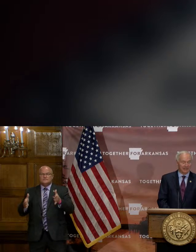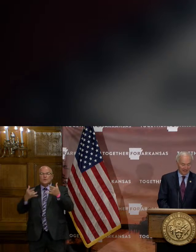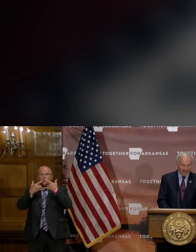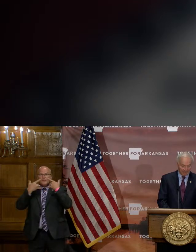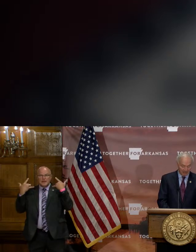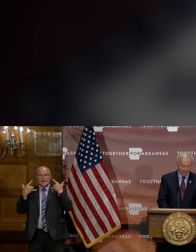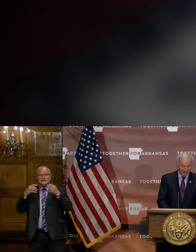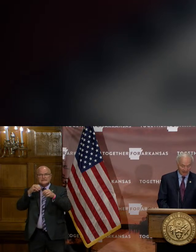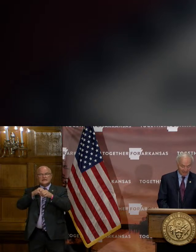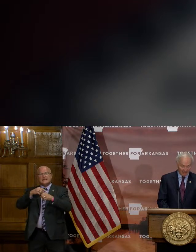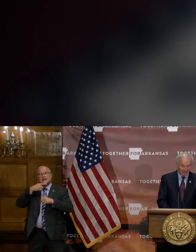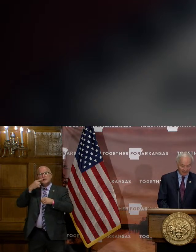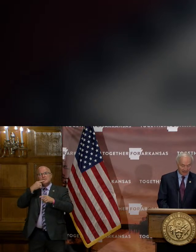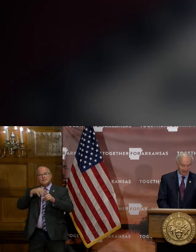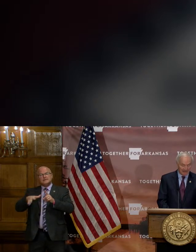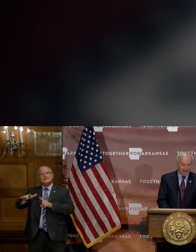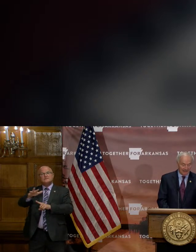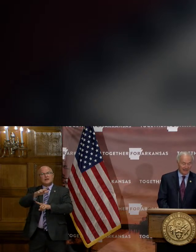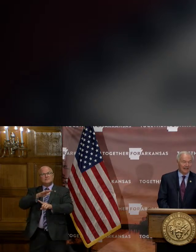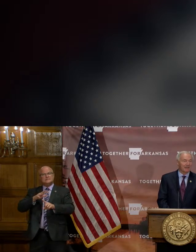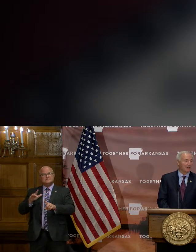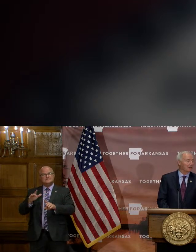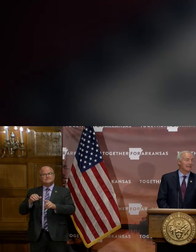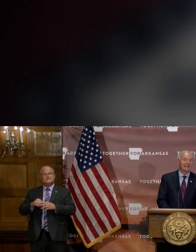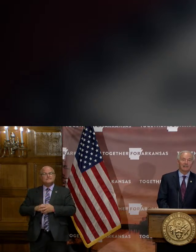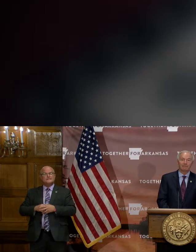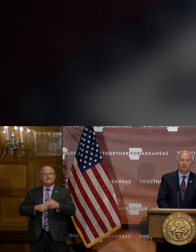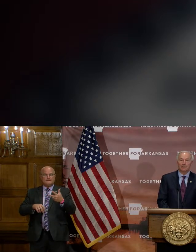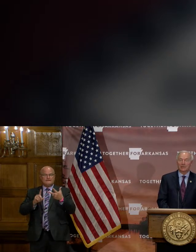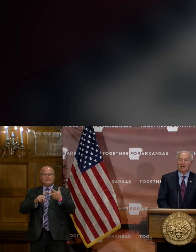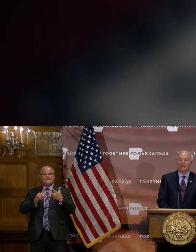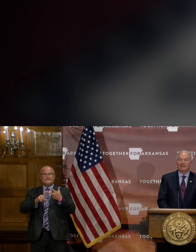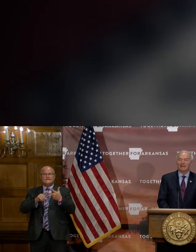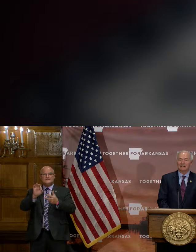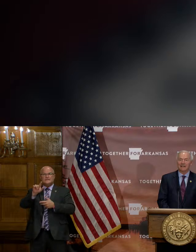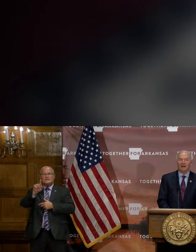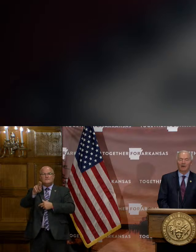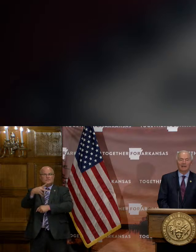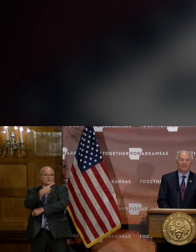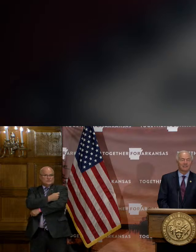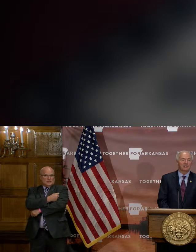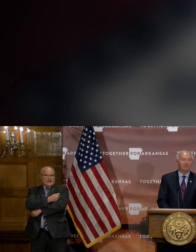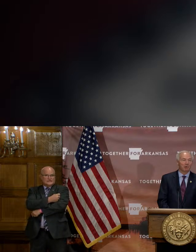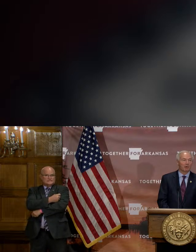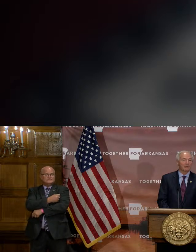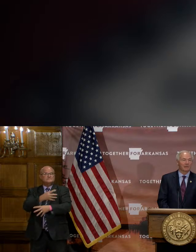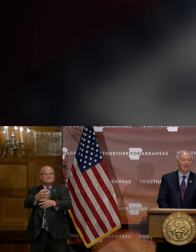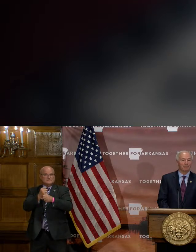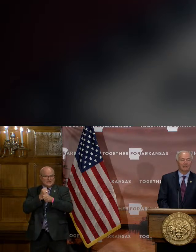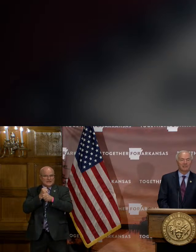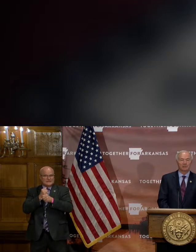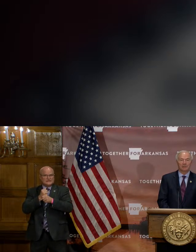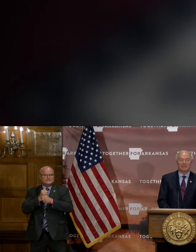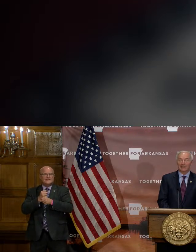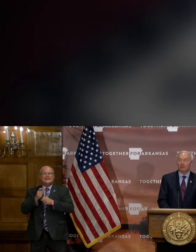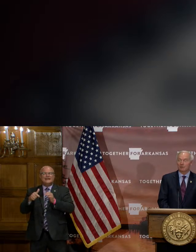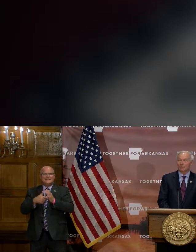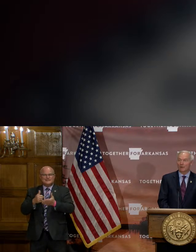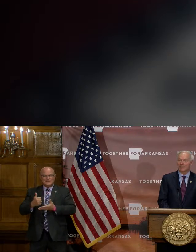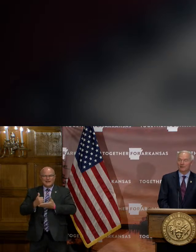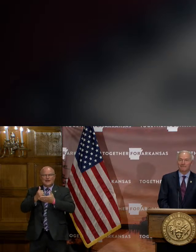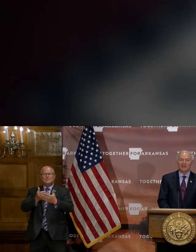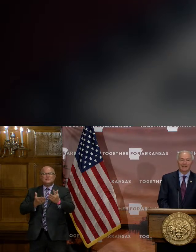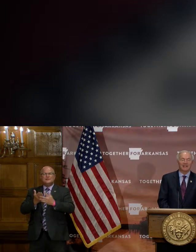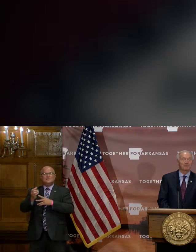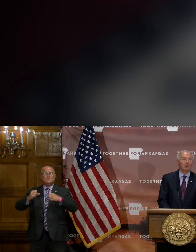when you're in a public environment. Thirdly, get a flu shot. This is important to help us get through